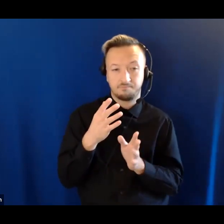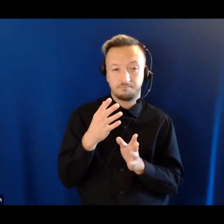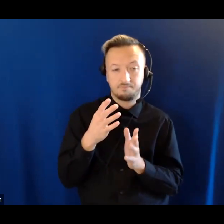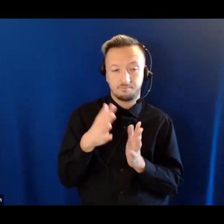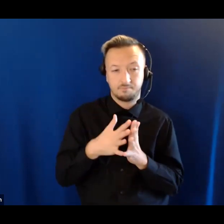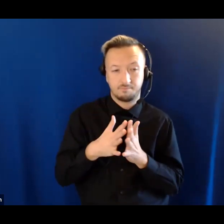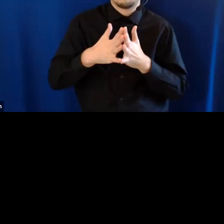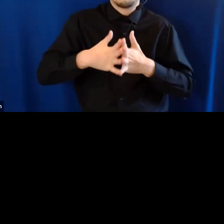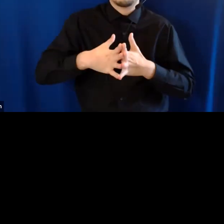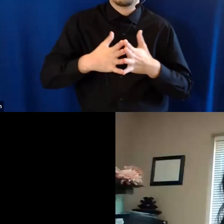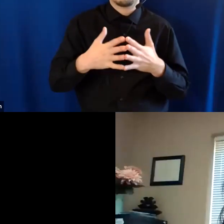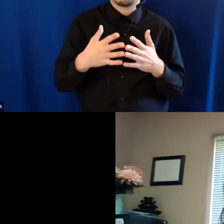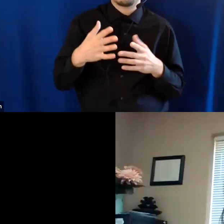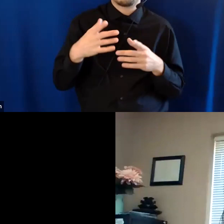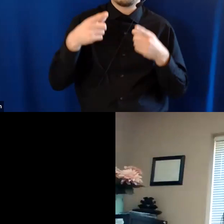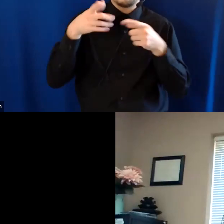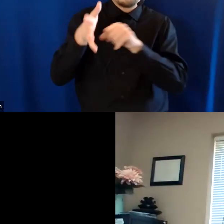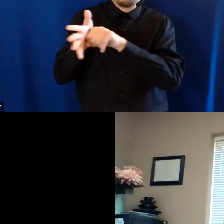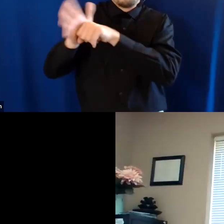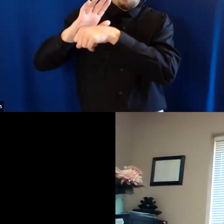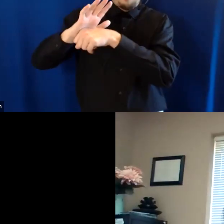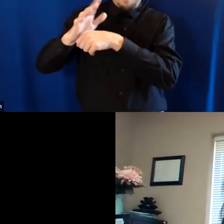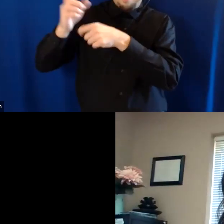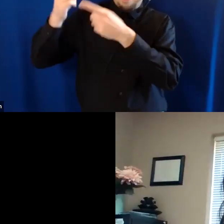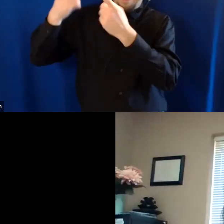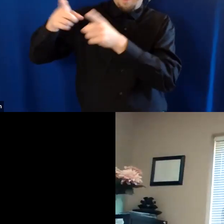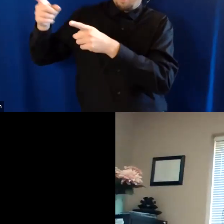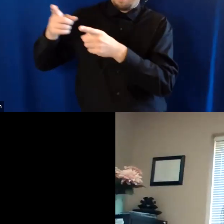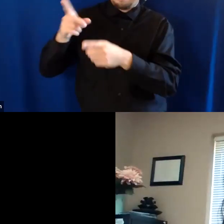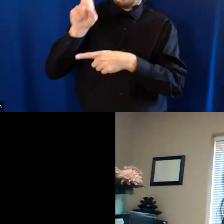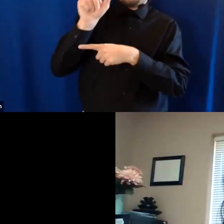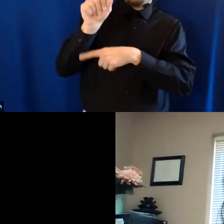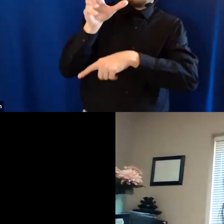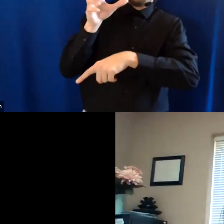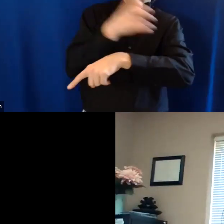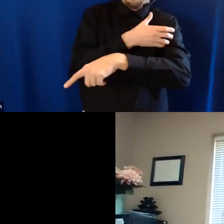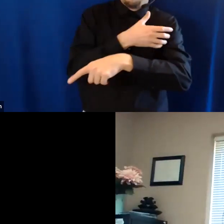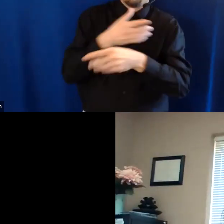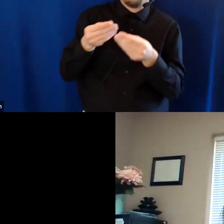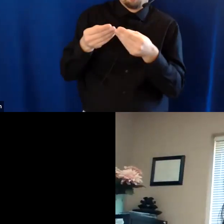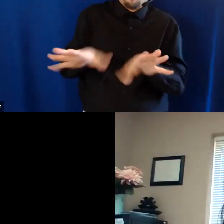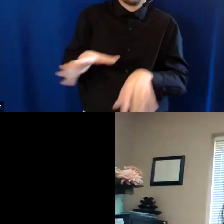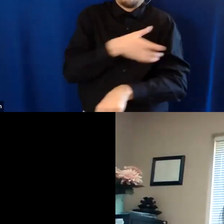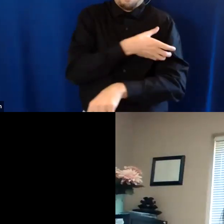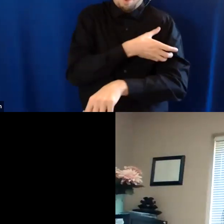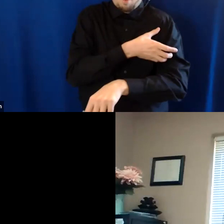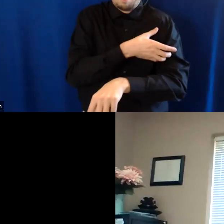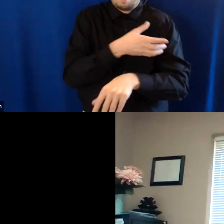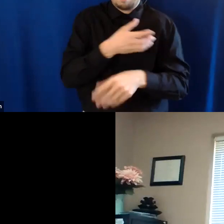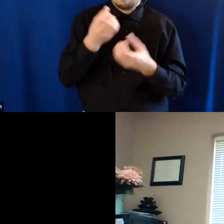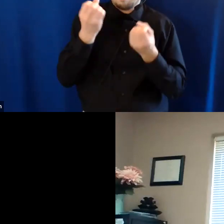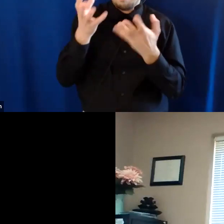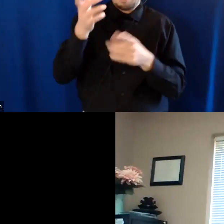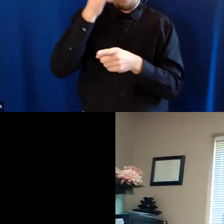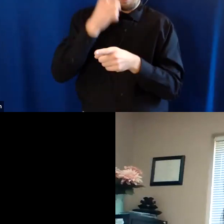lot of our disability power during COVID. Transitioning out of institution into the communities has been stymied. We've lost many brothers and sisters